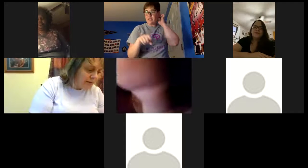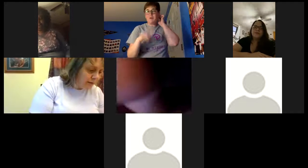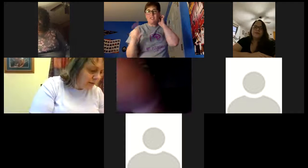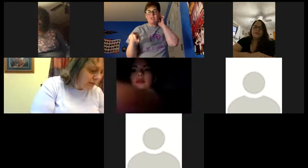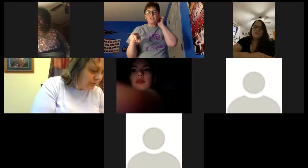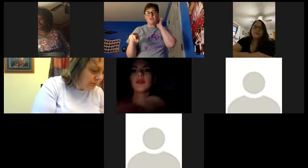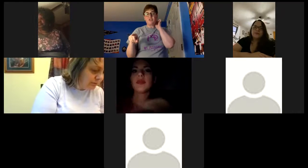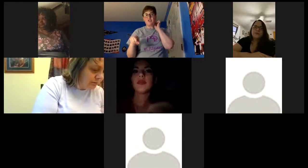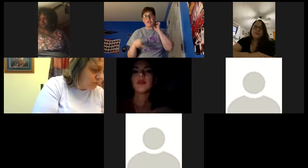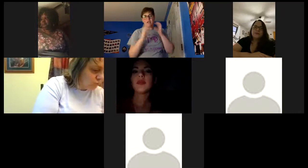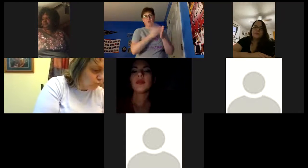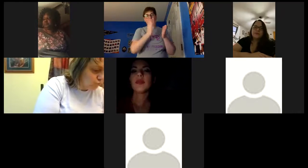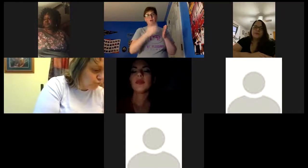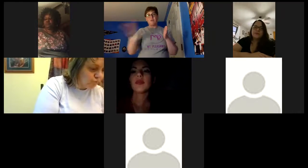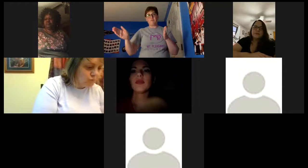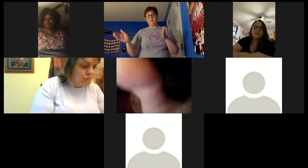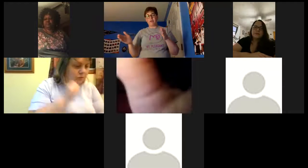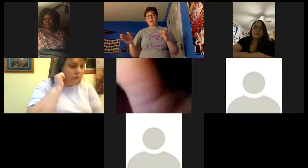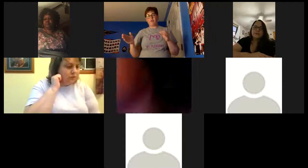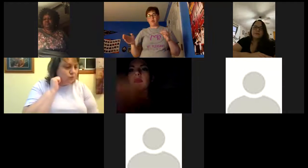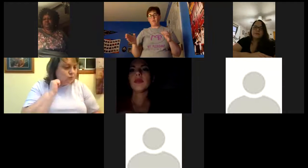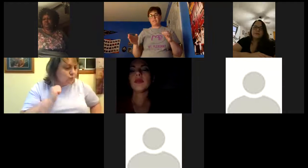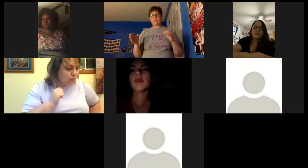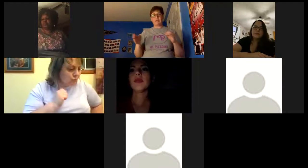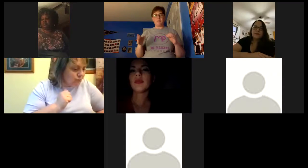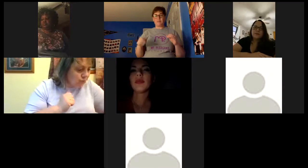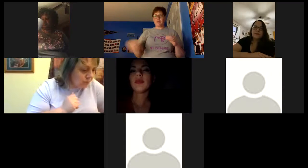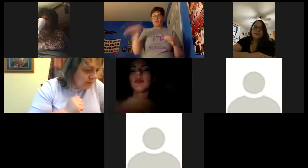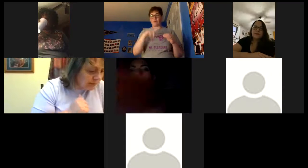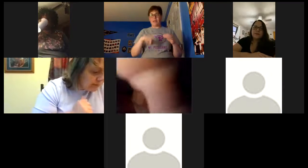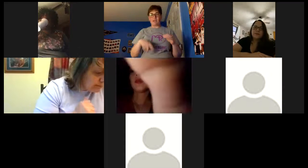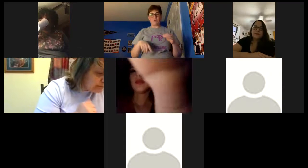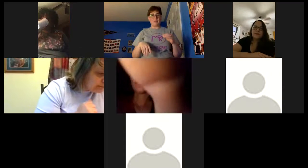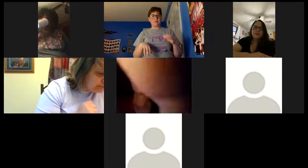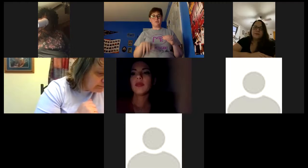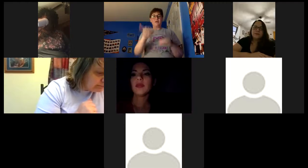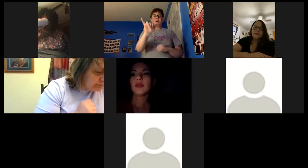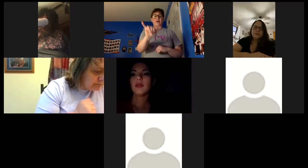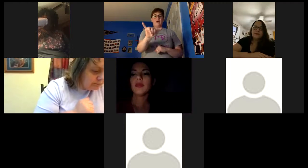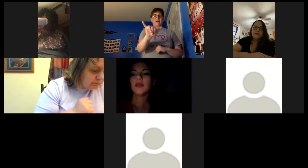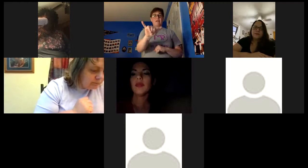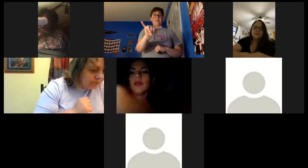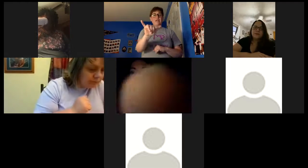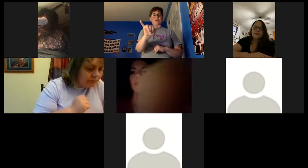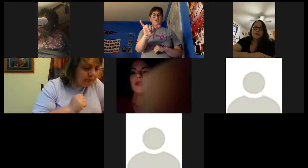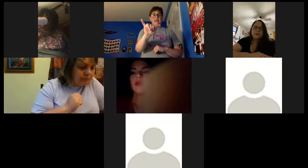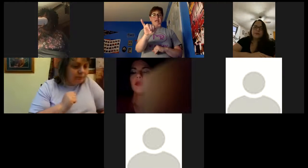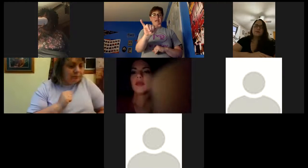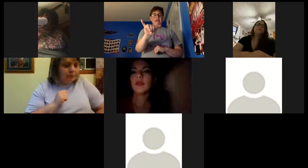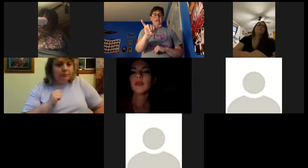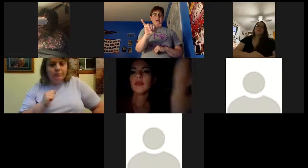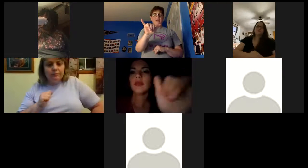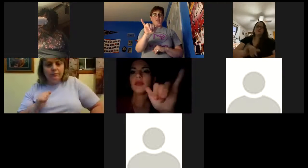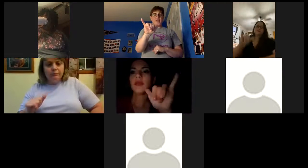we did tomorrow, let's just do yesterday, and we'll do all of them right there in a row. We'll just skip and we'll come back to our W's. All right, so